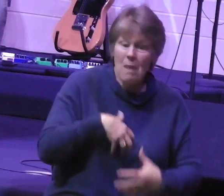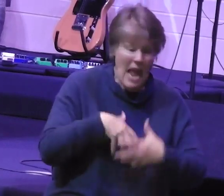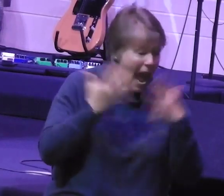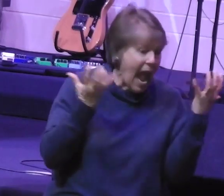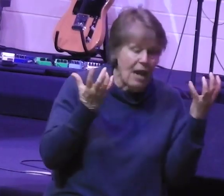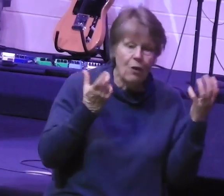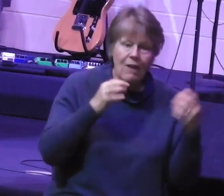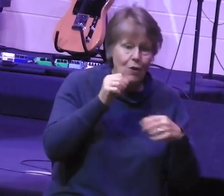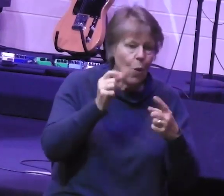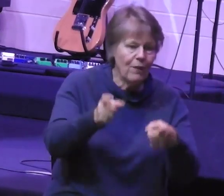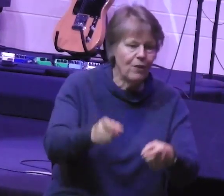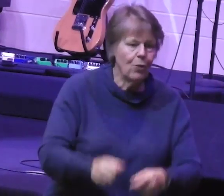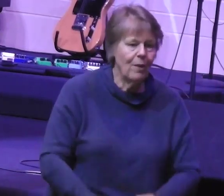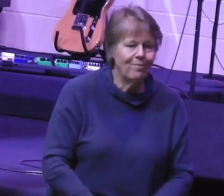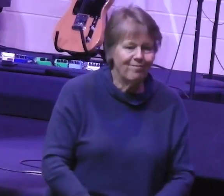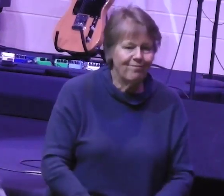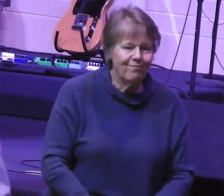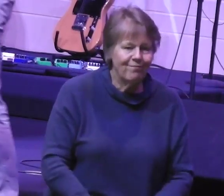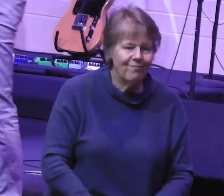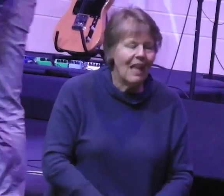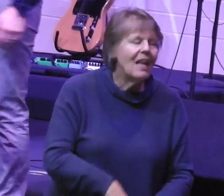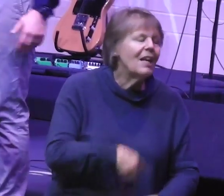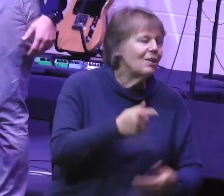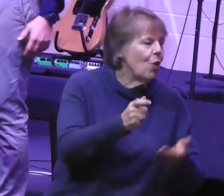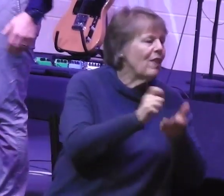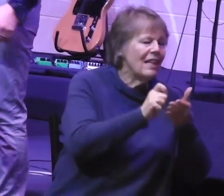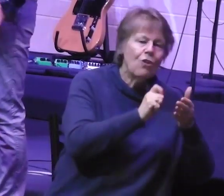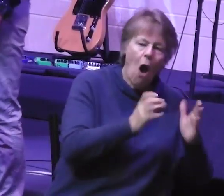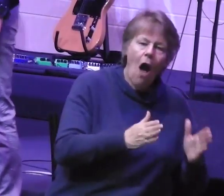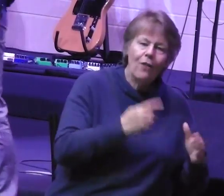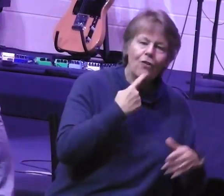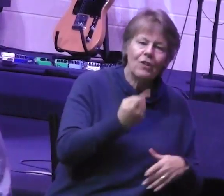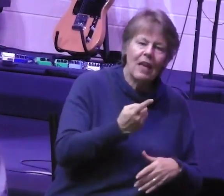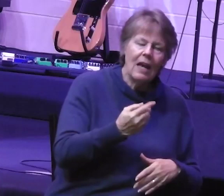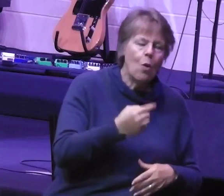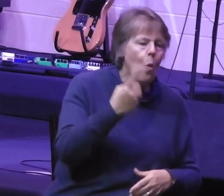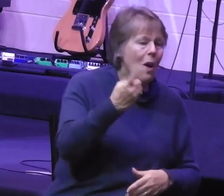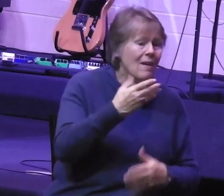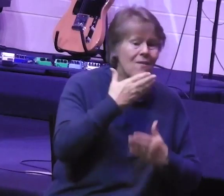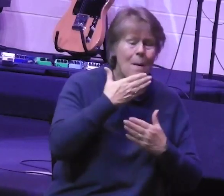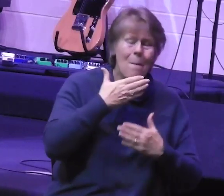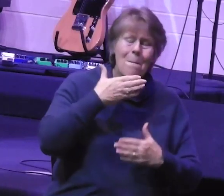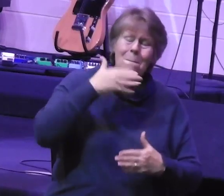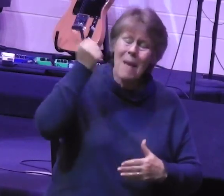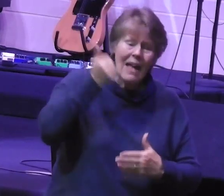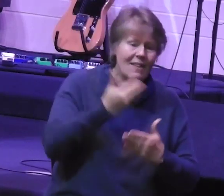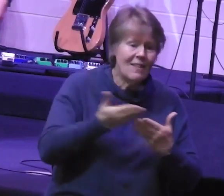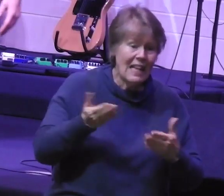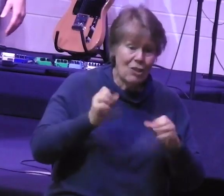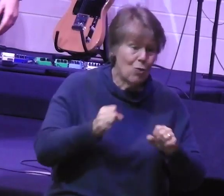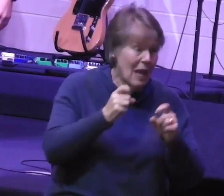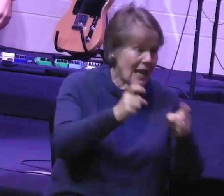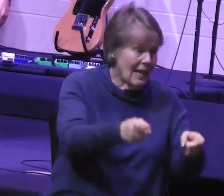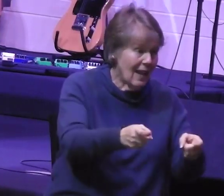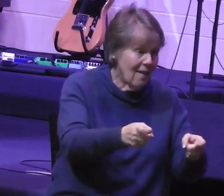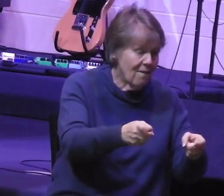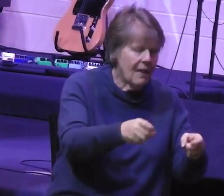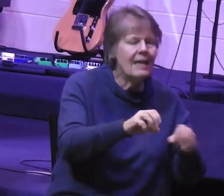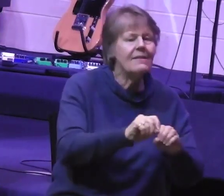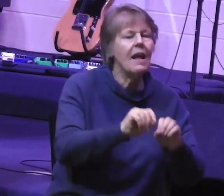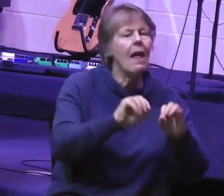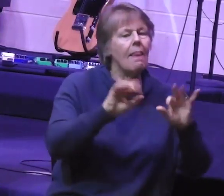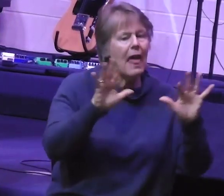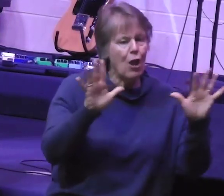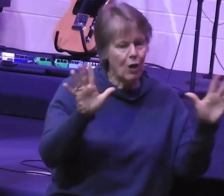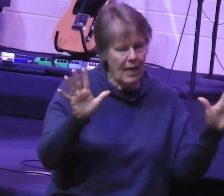best things you can possibly give somebody is the gift of clarity, because clarity is kindness. And